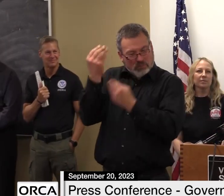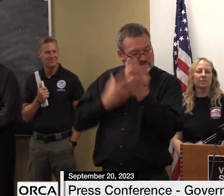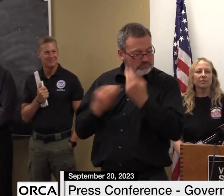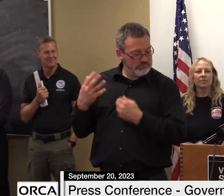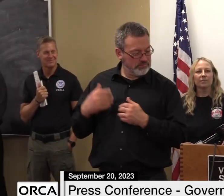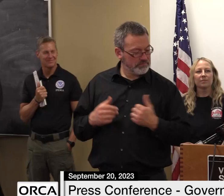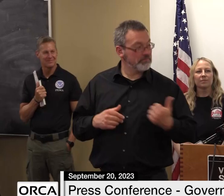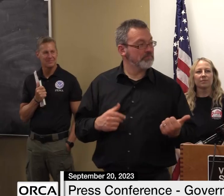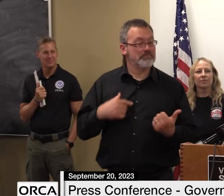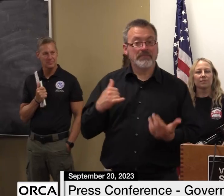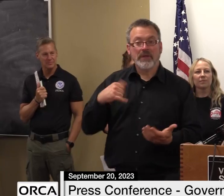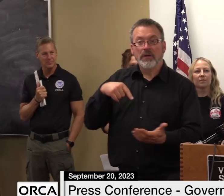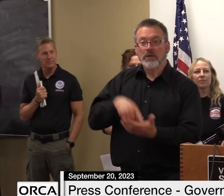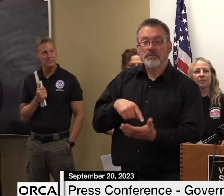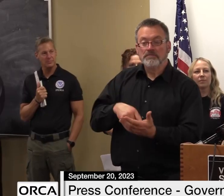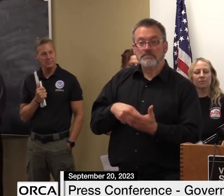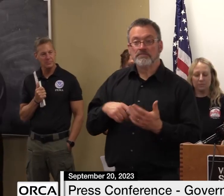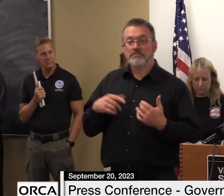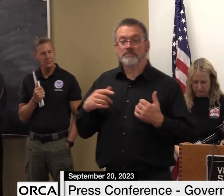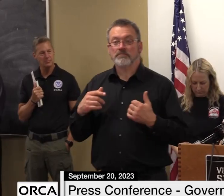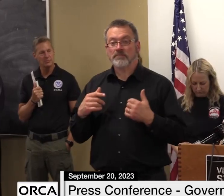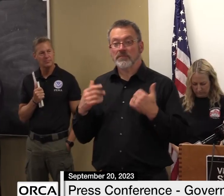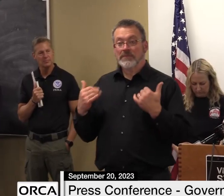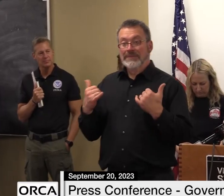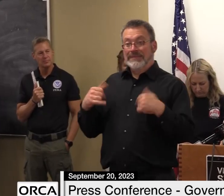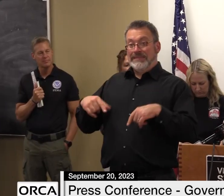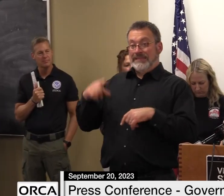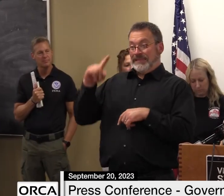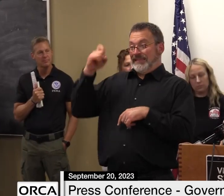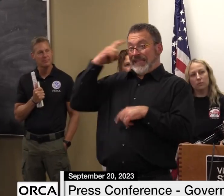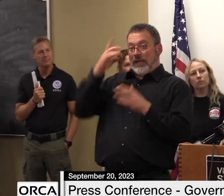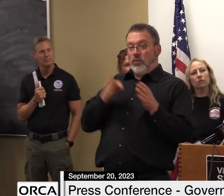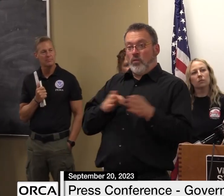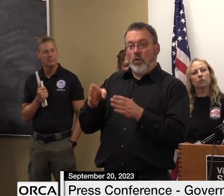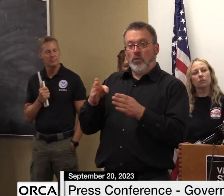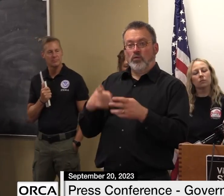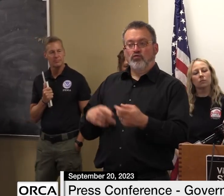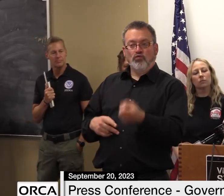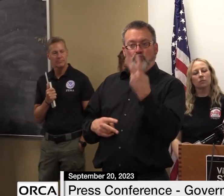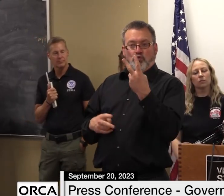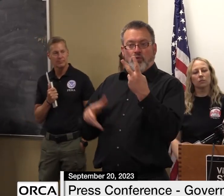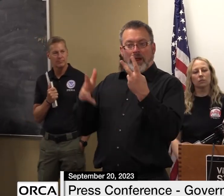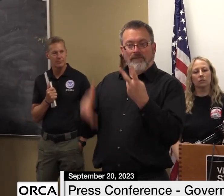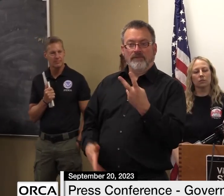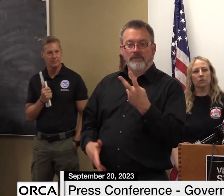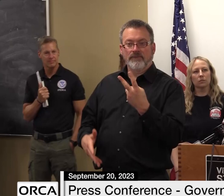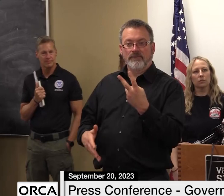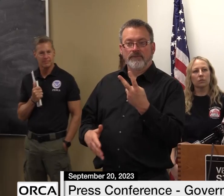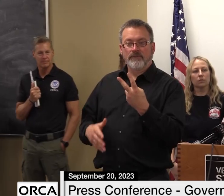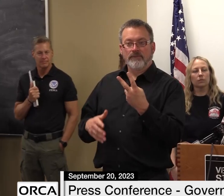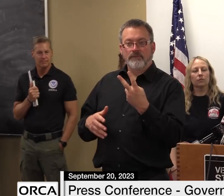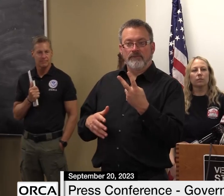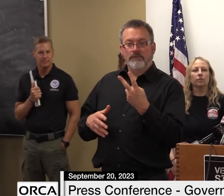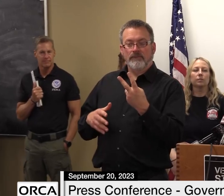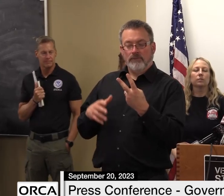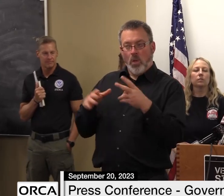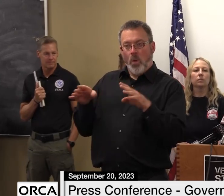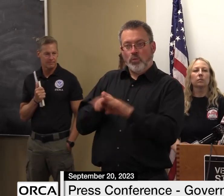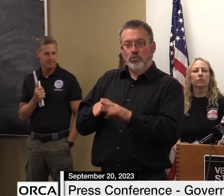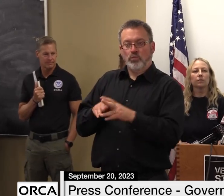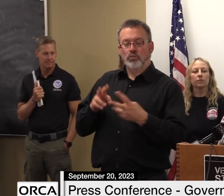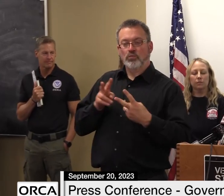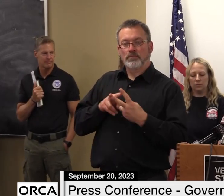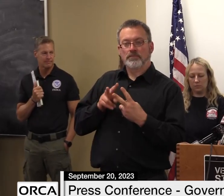Good morning. As far as state roads, we still have two state roads that are fully closed.